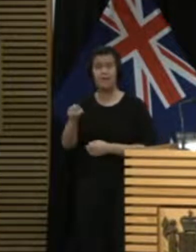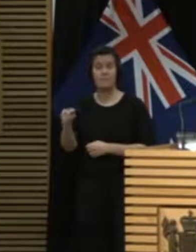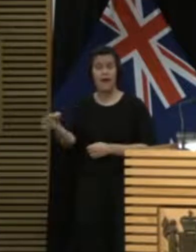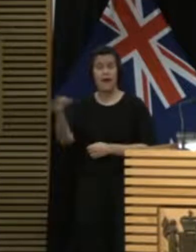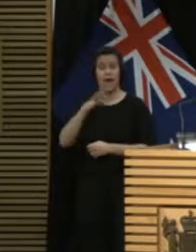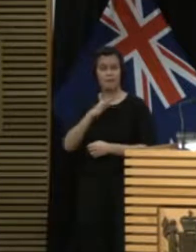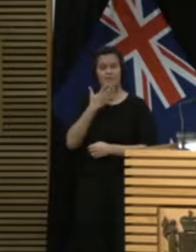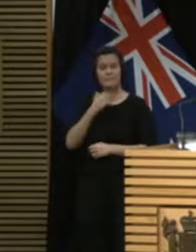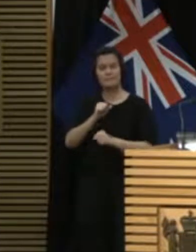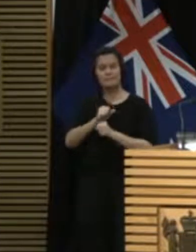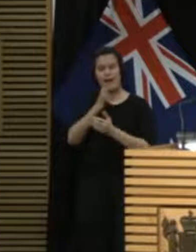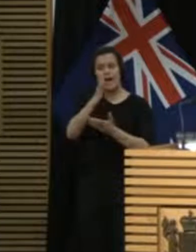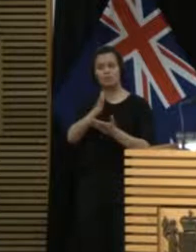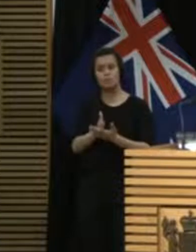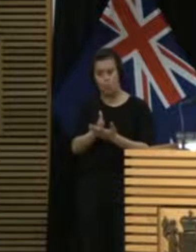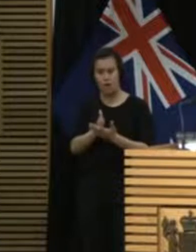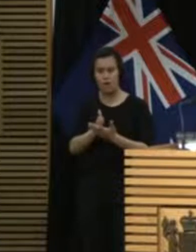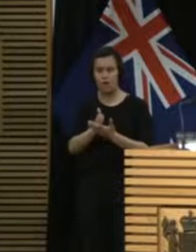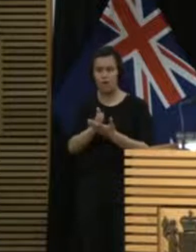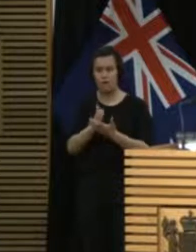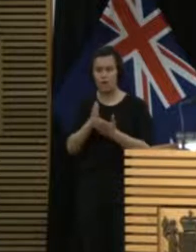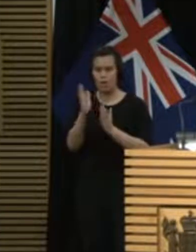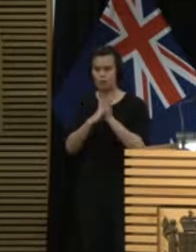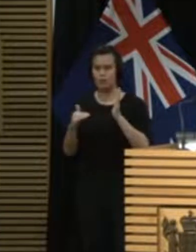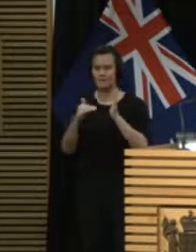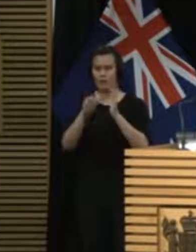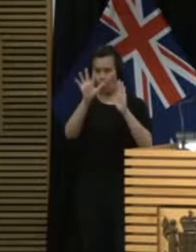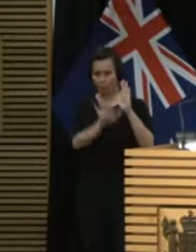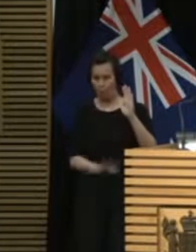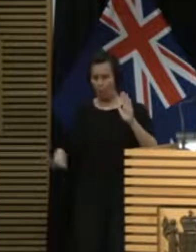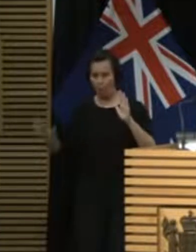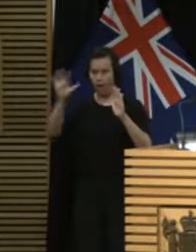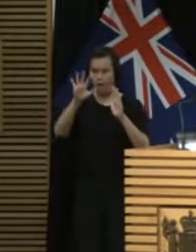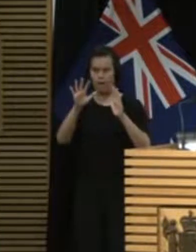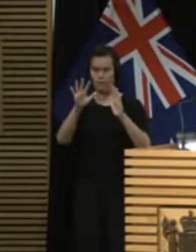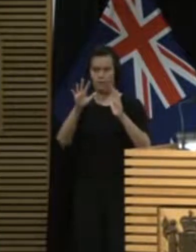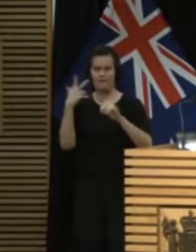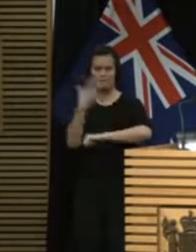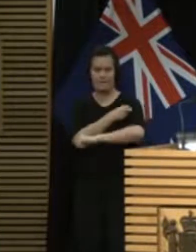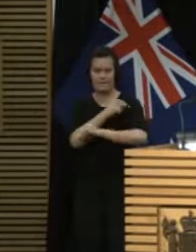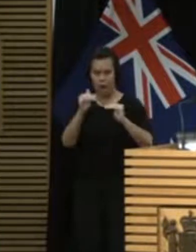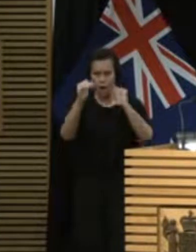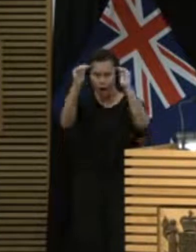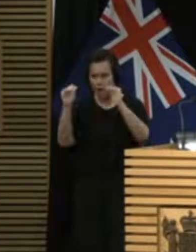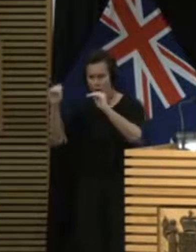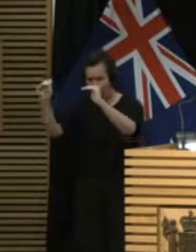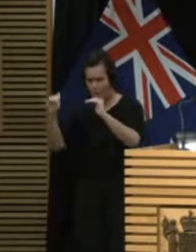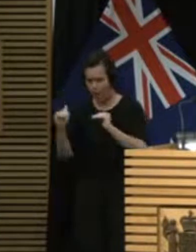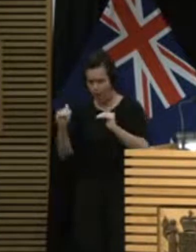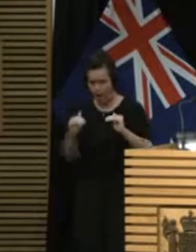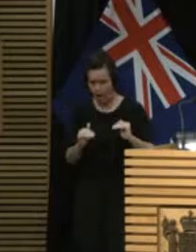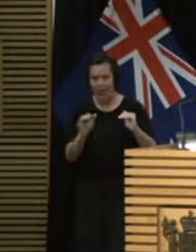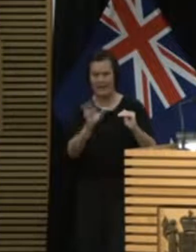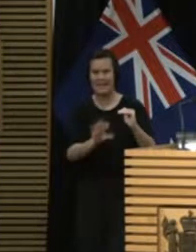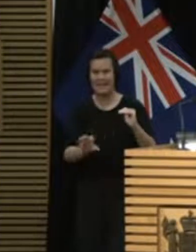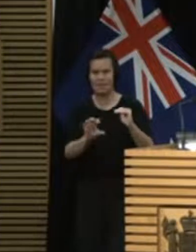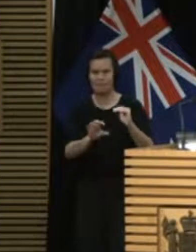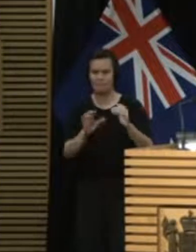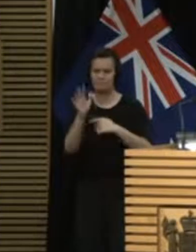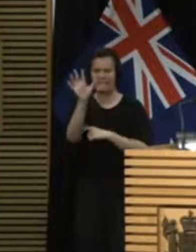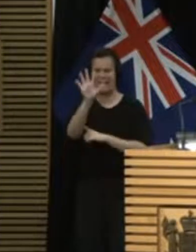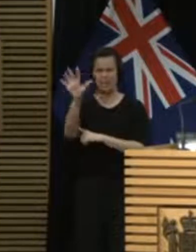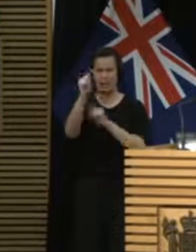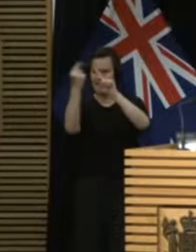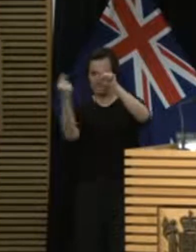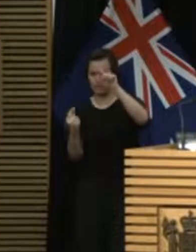of course by setting a target per DHB, that's one way to achieve that as well. And they also wanted to see the ability, if required,